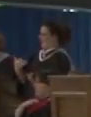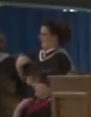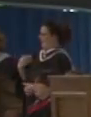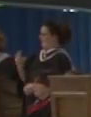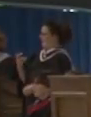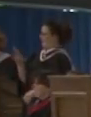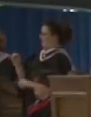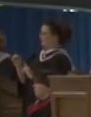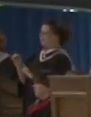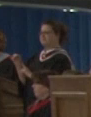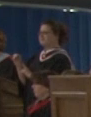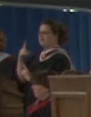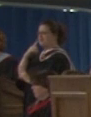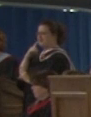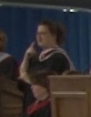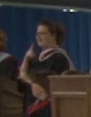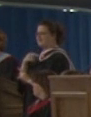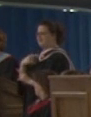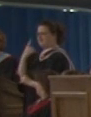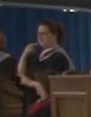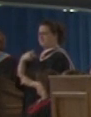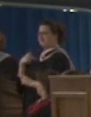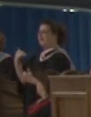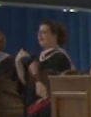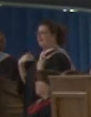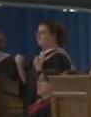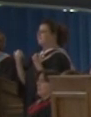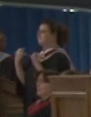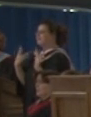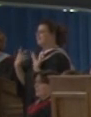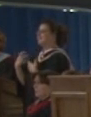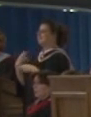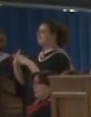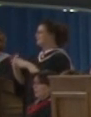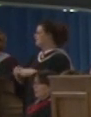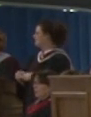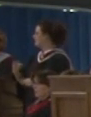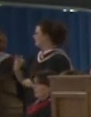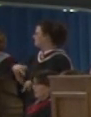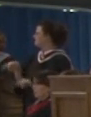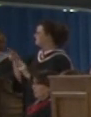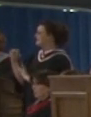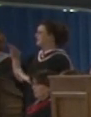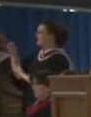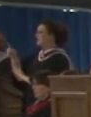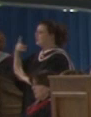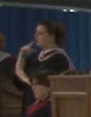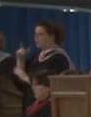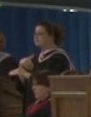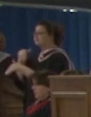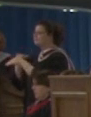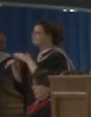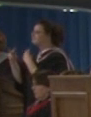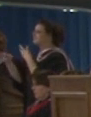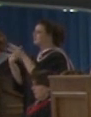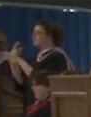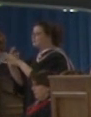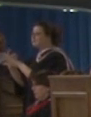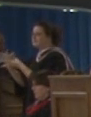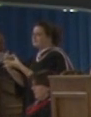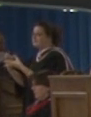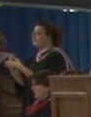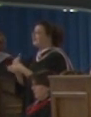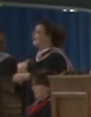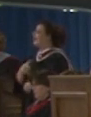thought about how untrue that is for me personally, because as you head out into the life ahead of you, you and the more